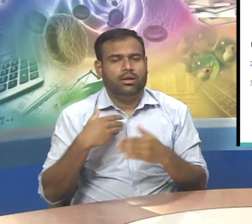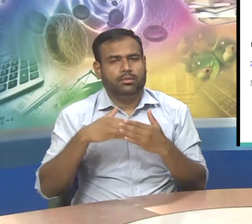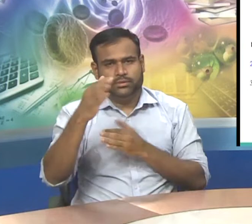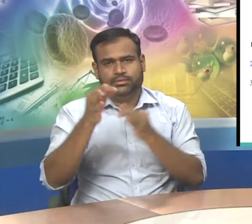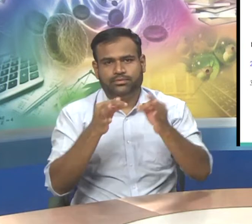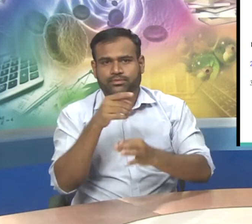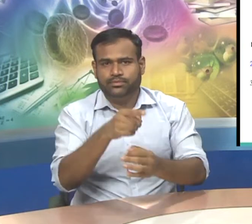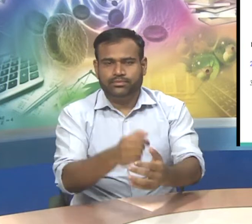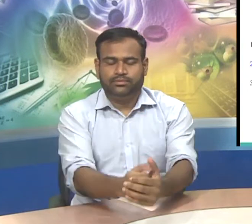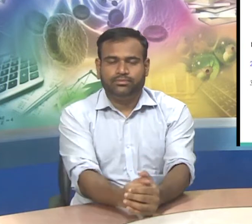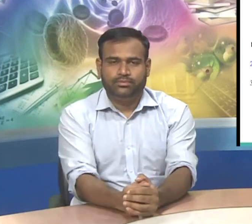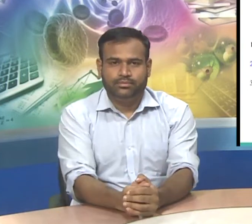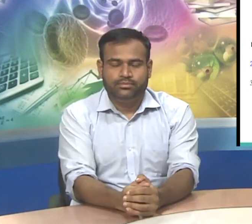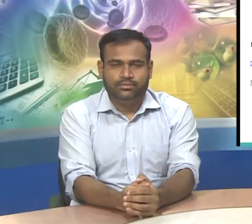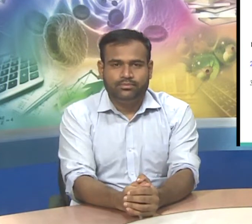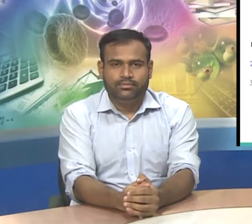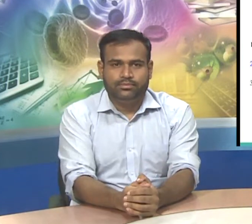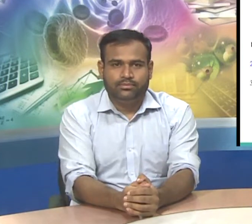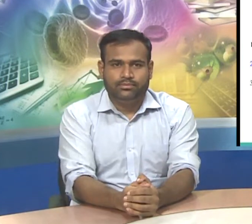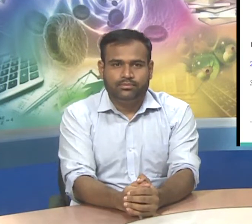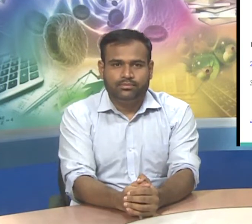including his discretionary power.